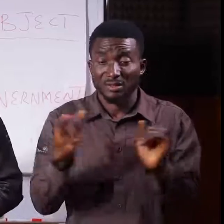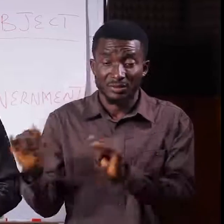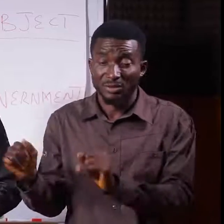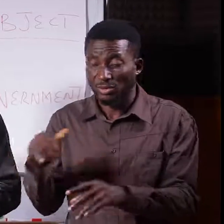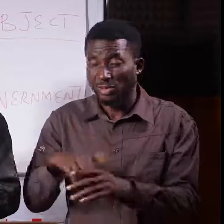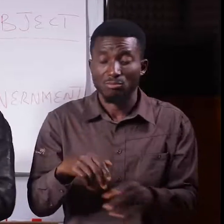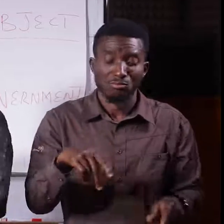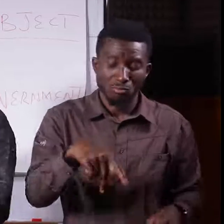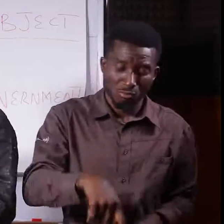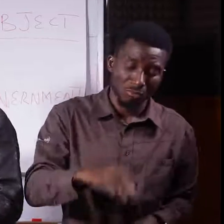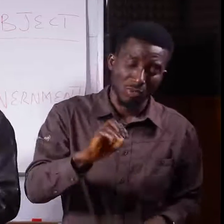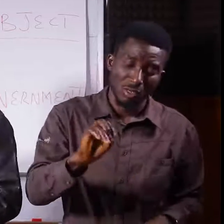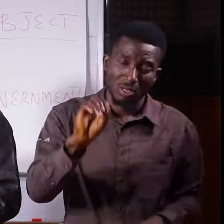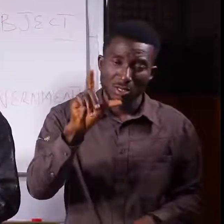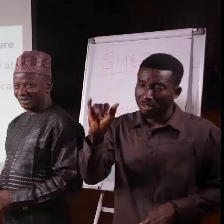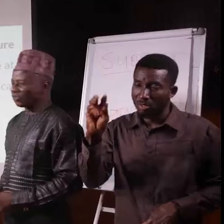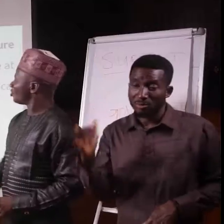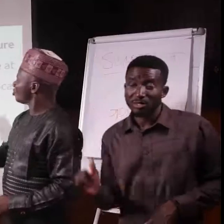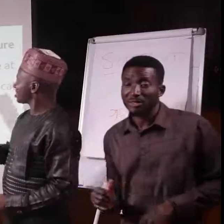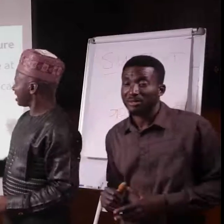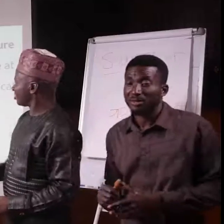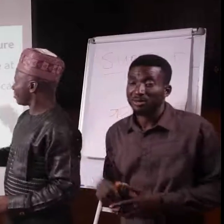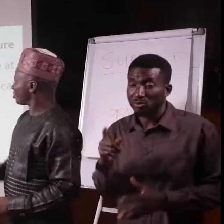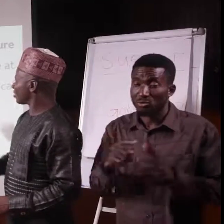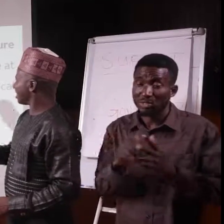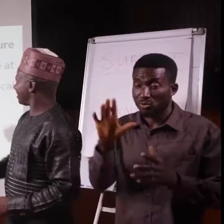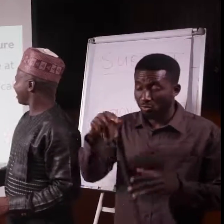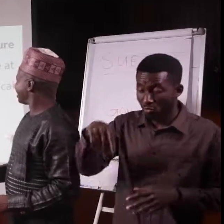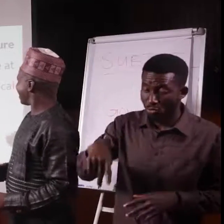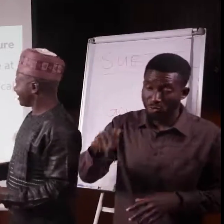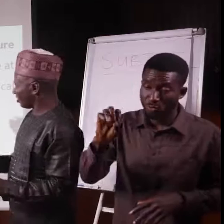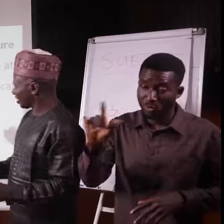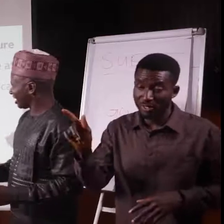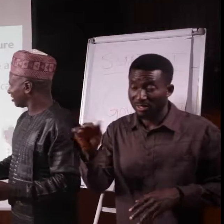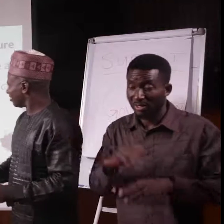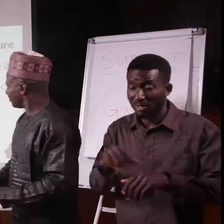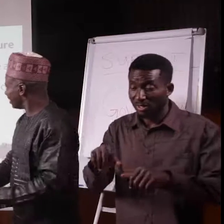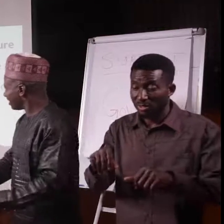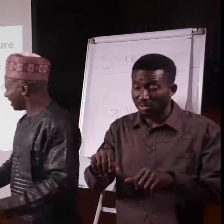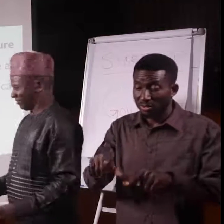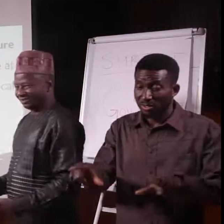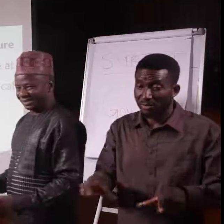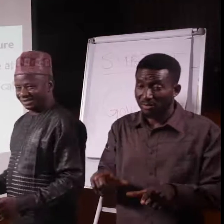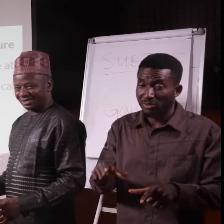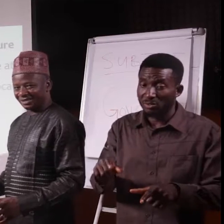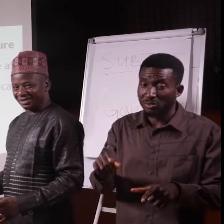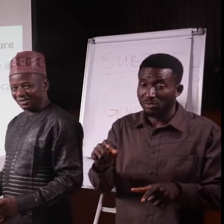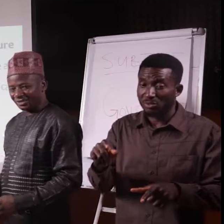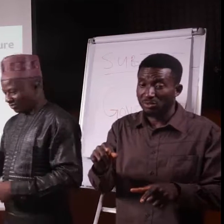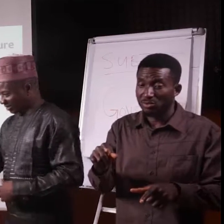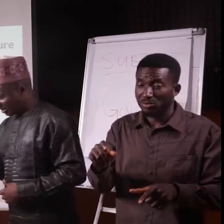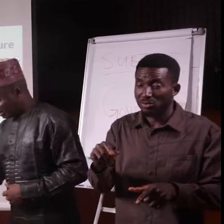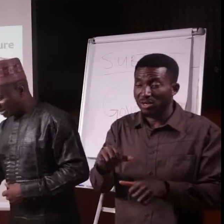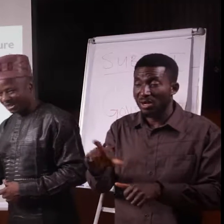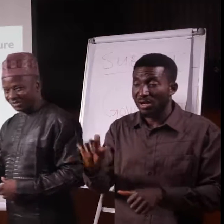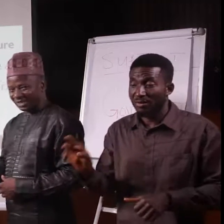in politics at the local level. So you start your political career at the local government level.